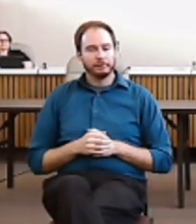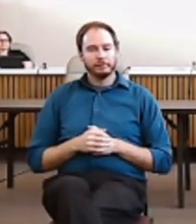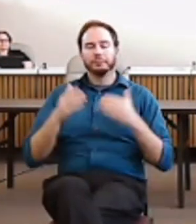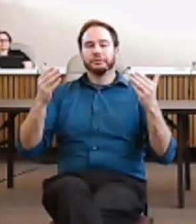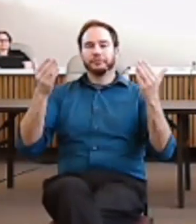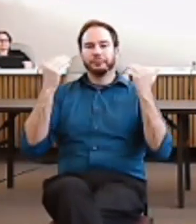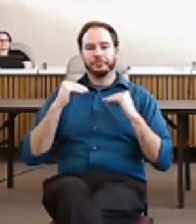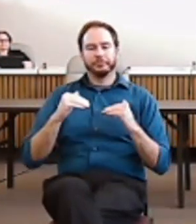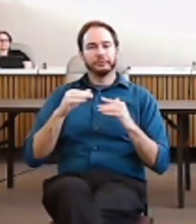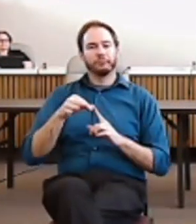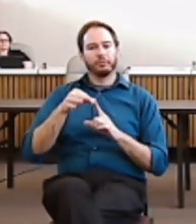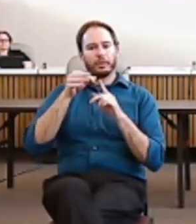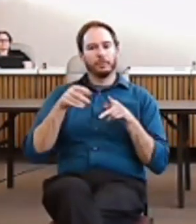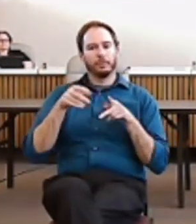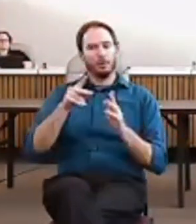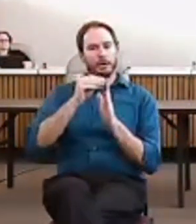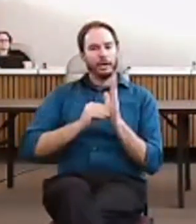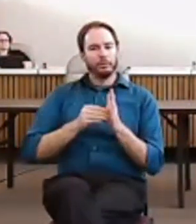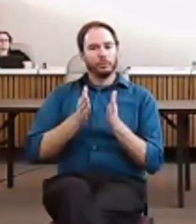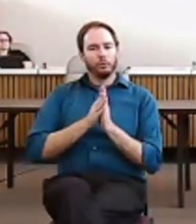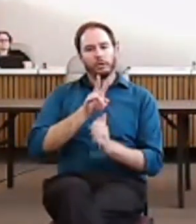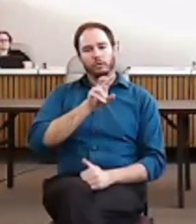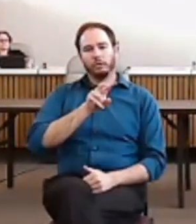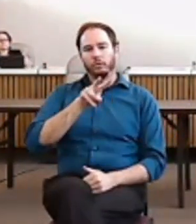Next up, we have special use permit application number